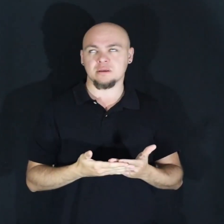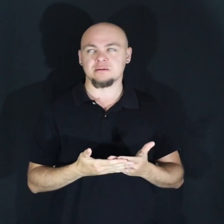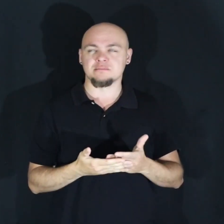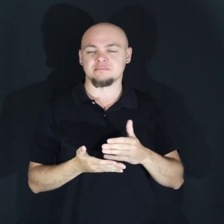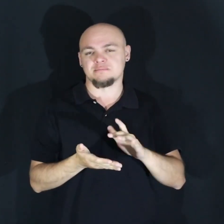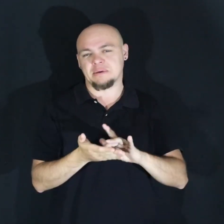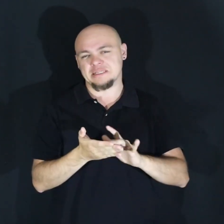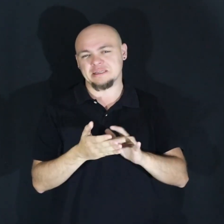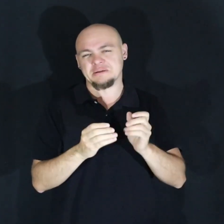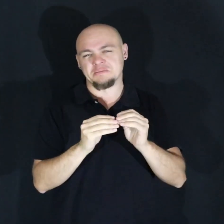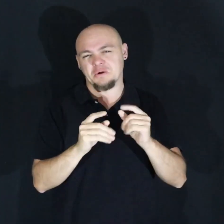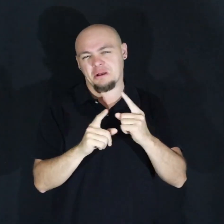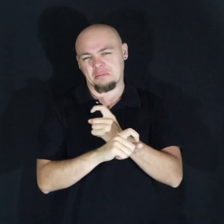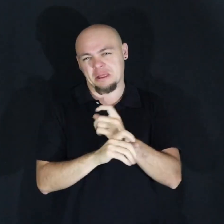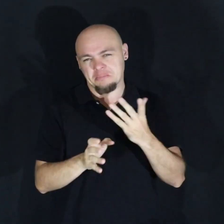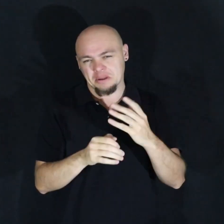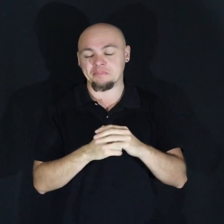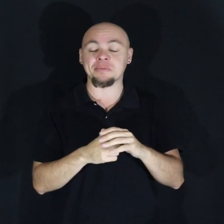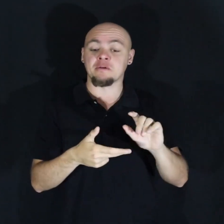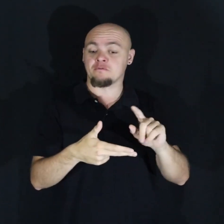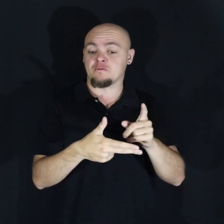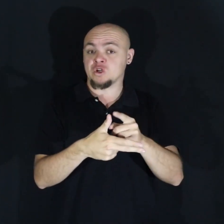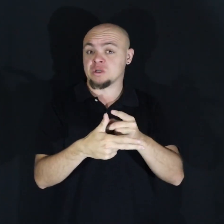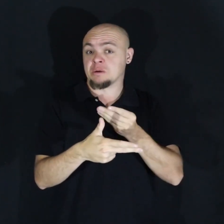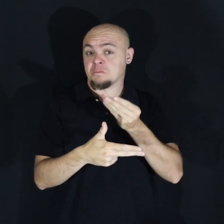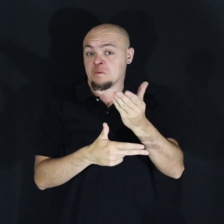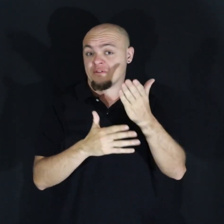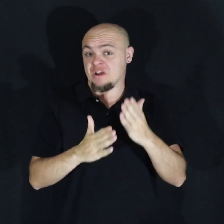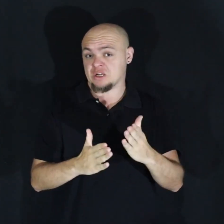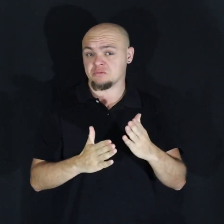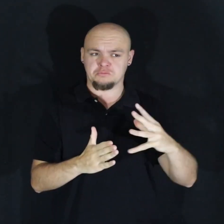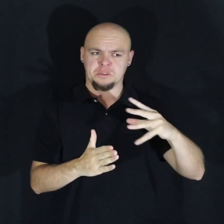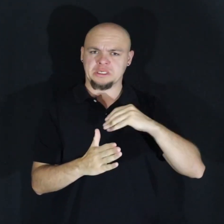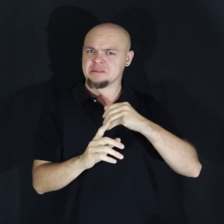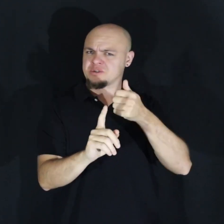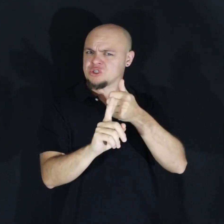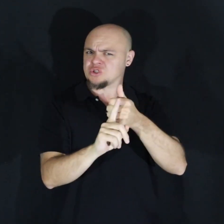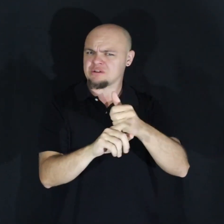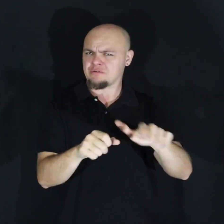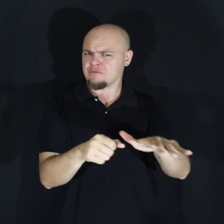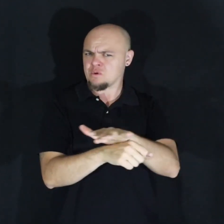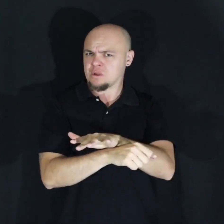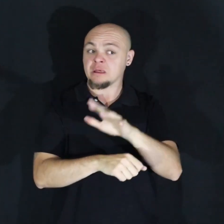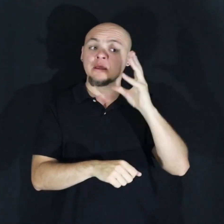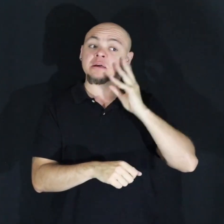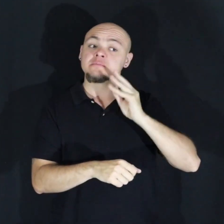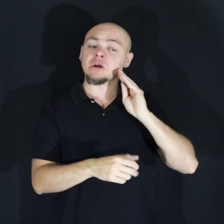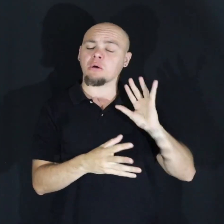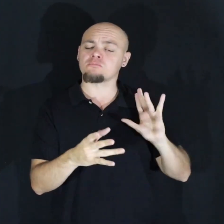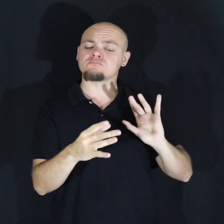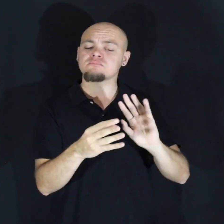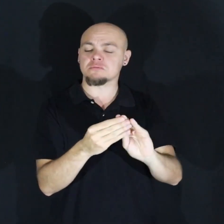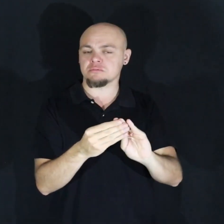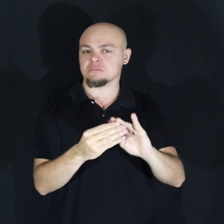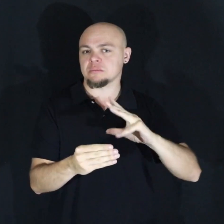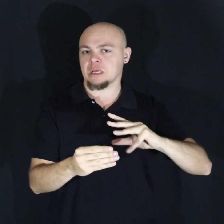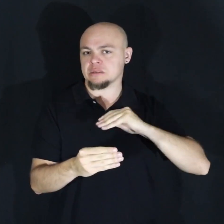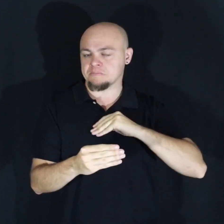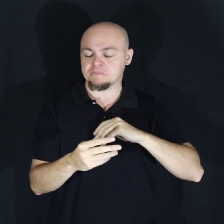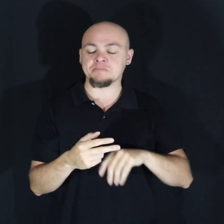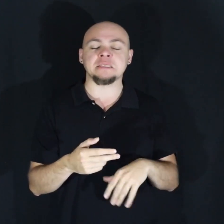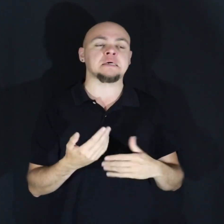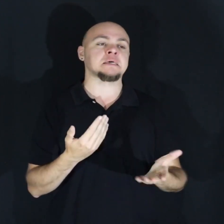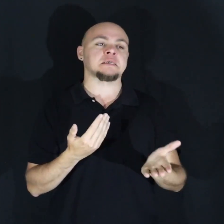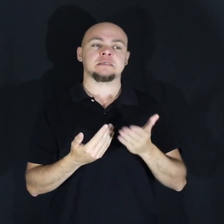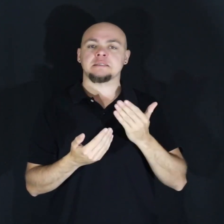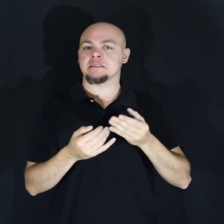medicine. The first is, as a provider, accepting oneself fully in the experiences we've been through. It's very